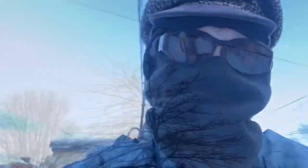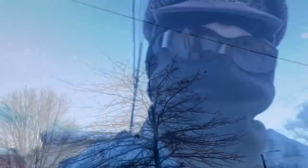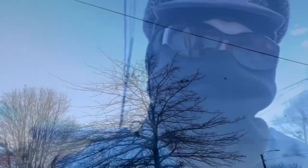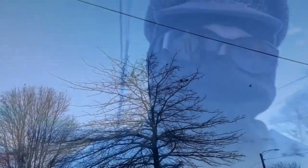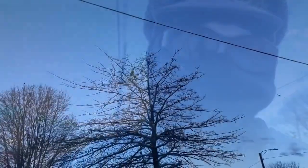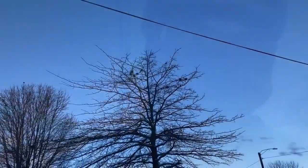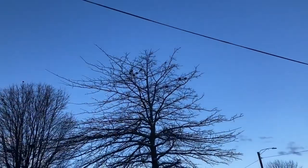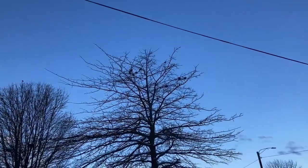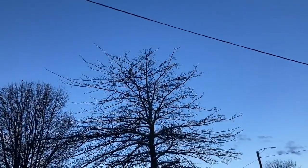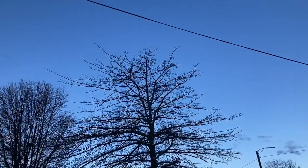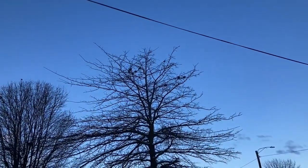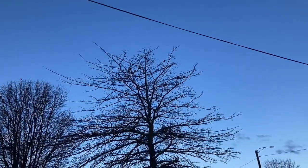They are ready.